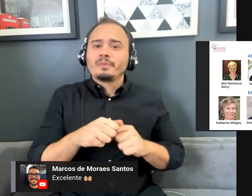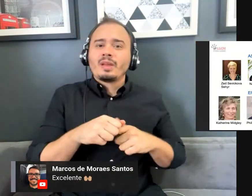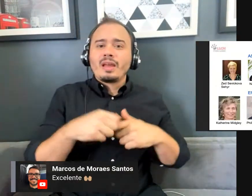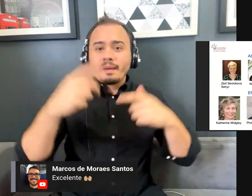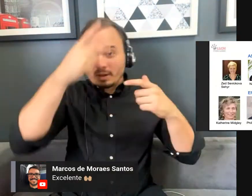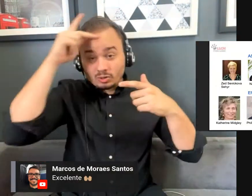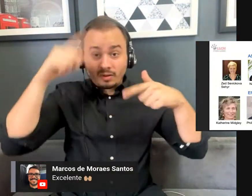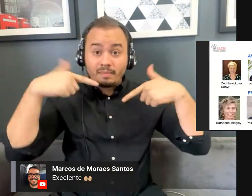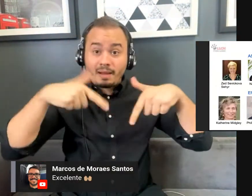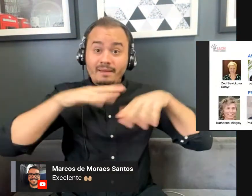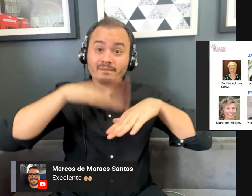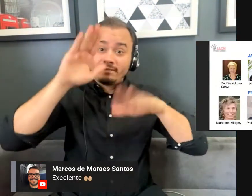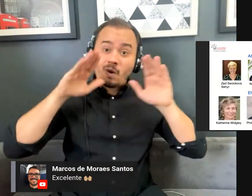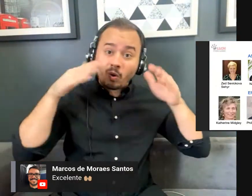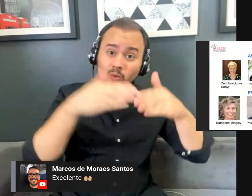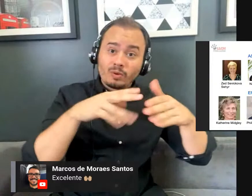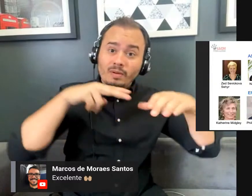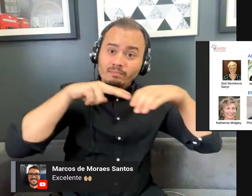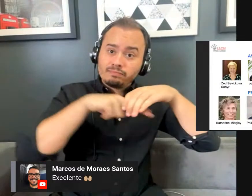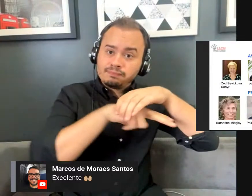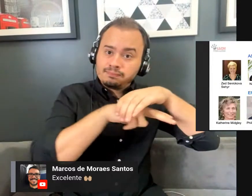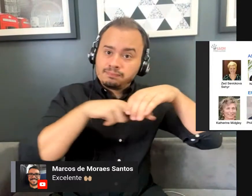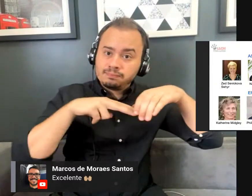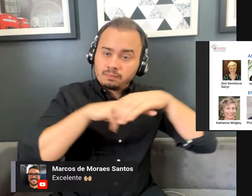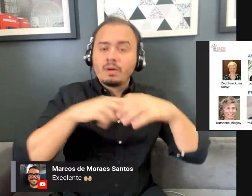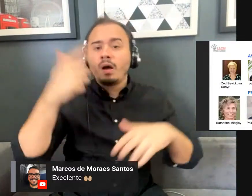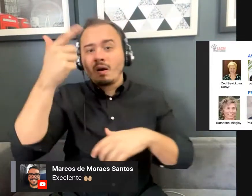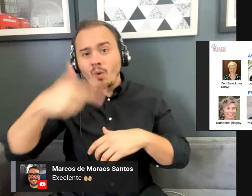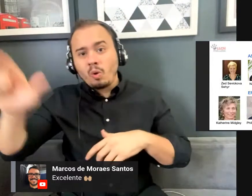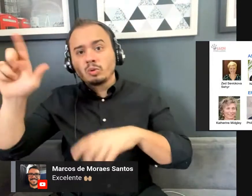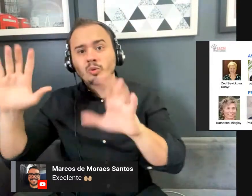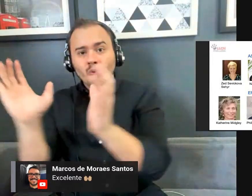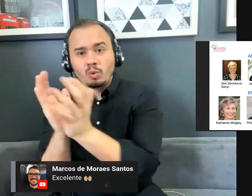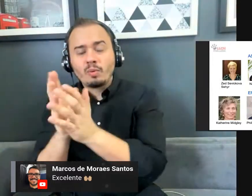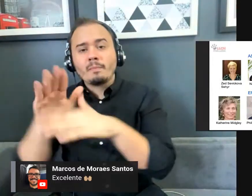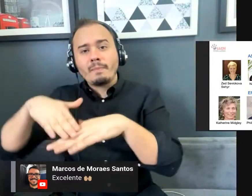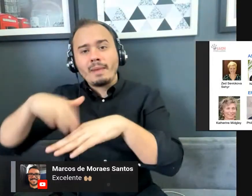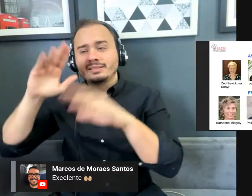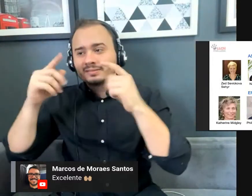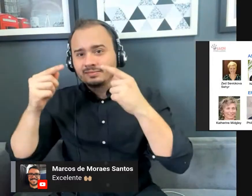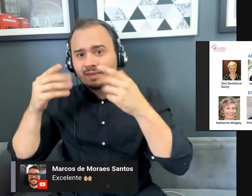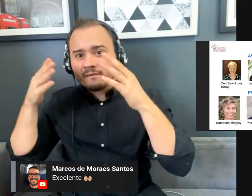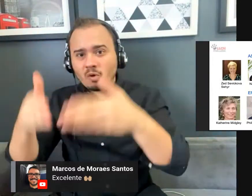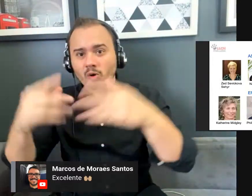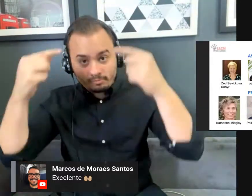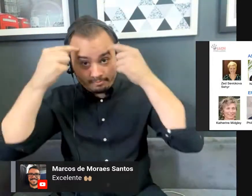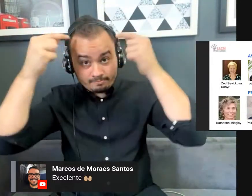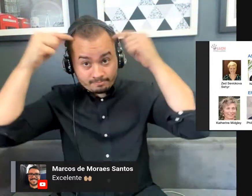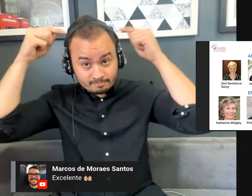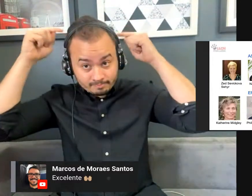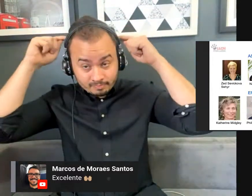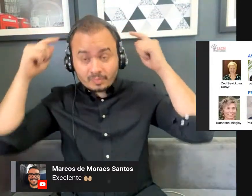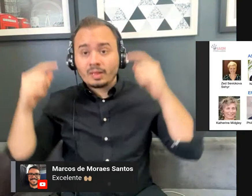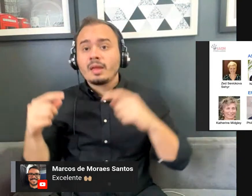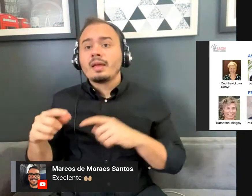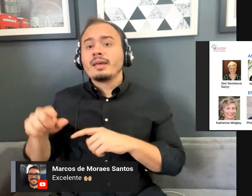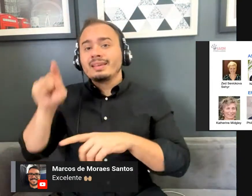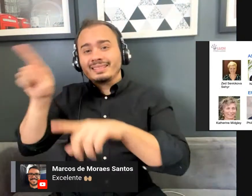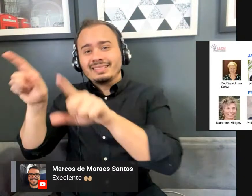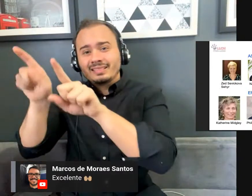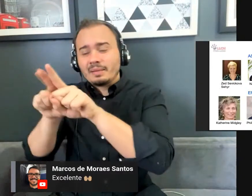these people have been wonderful collaborators. And I also want to acknowledge Cindy O'Grady-Farnaby, who's been involved in all of this